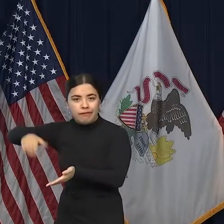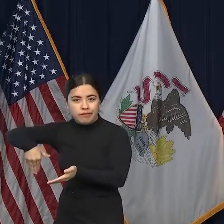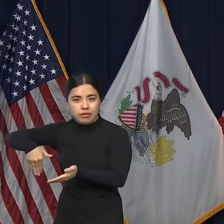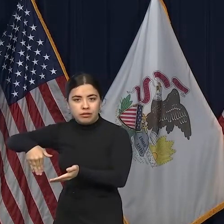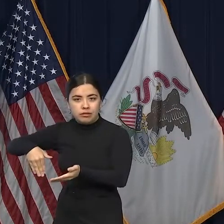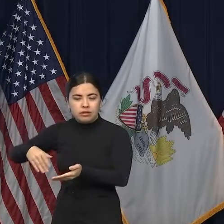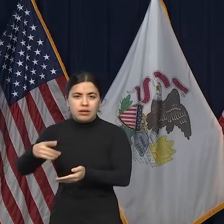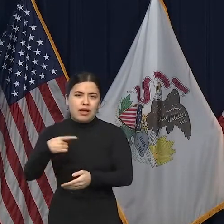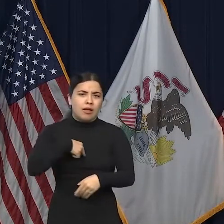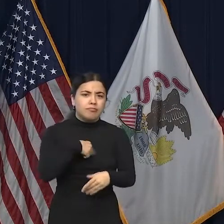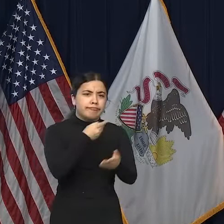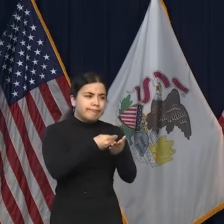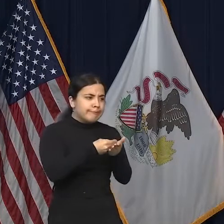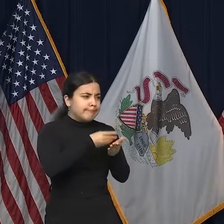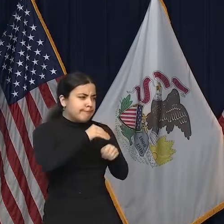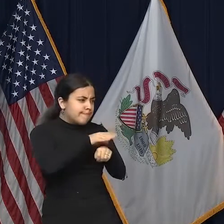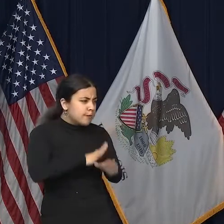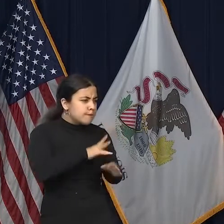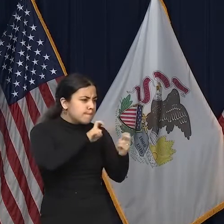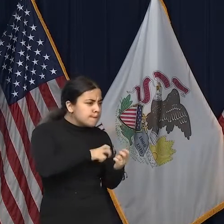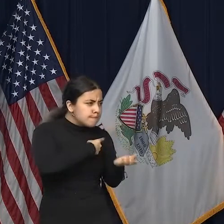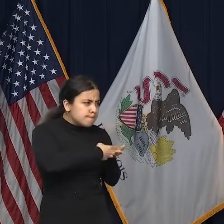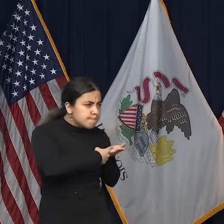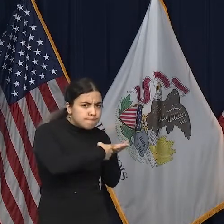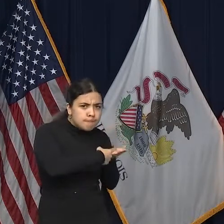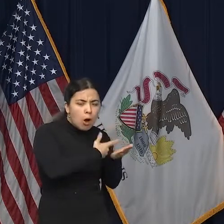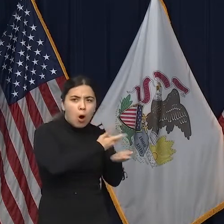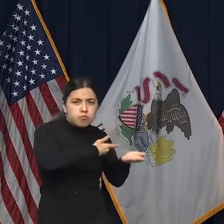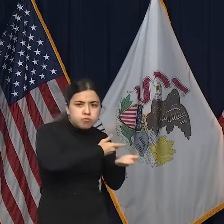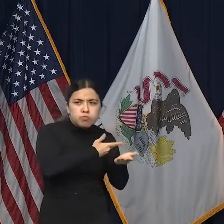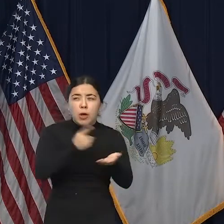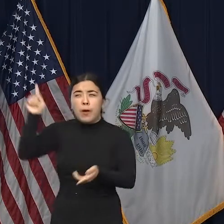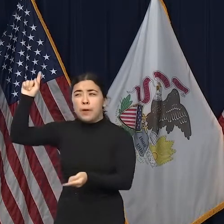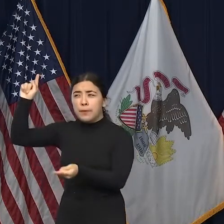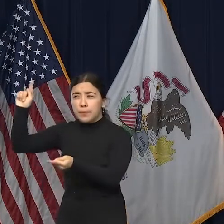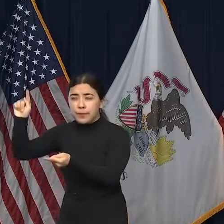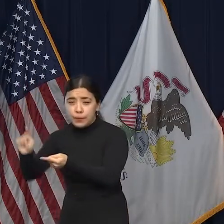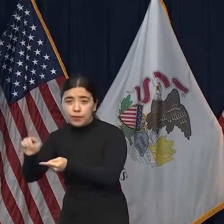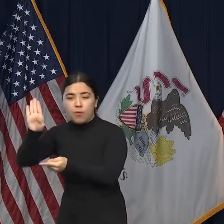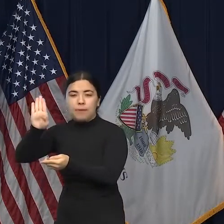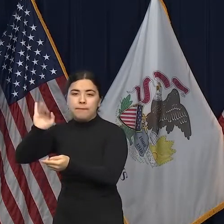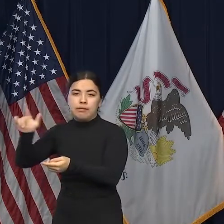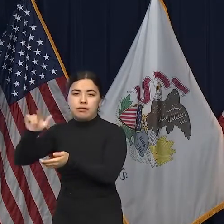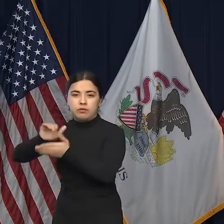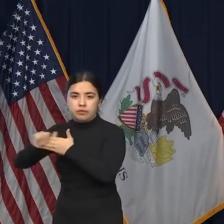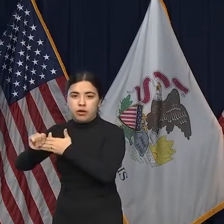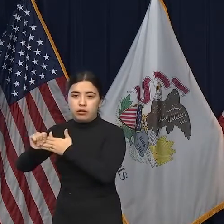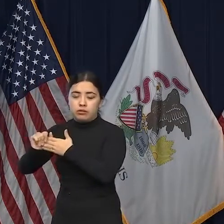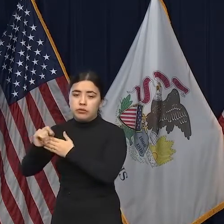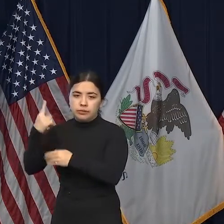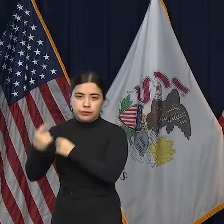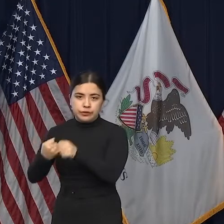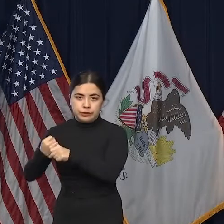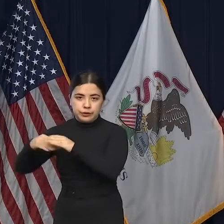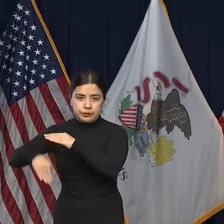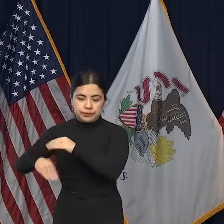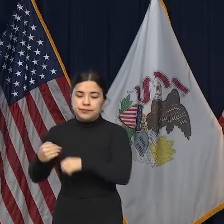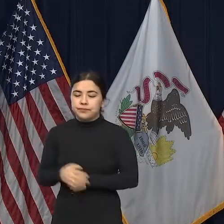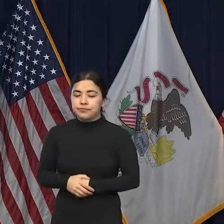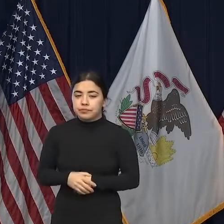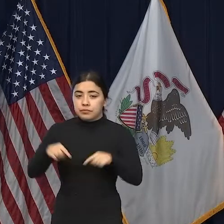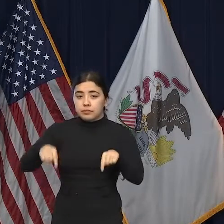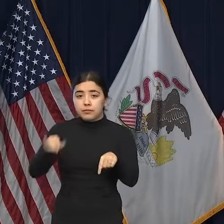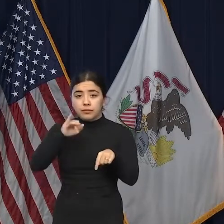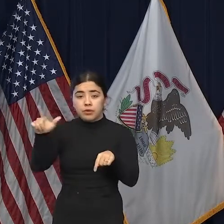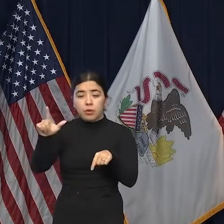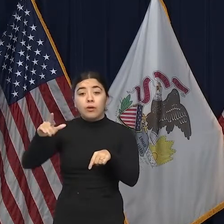that down by $1 billion in just 12 months. The state had been paying late payment penalties